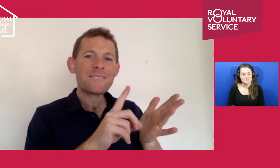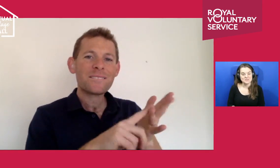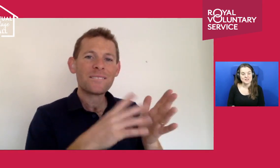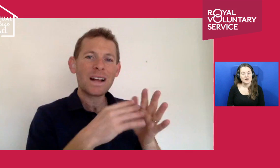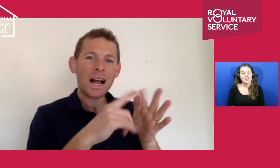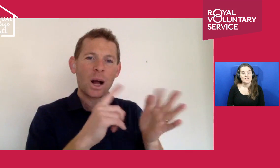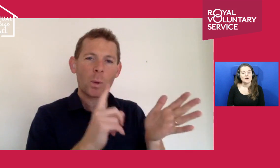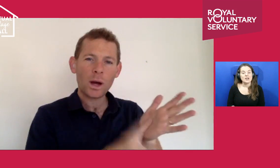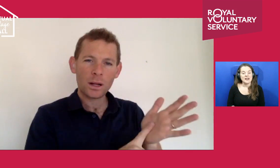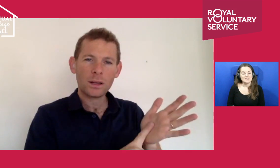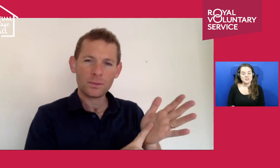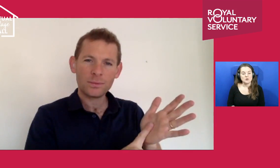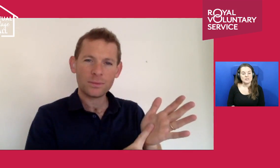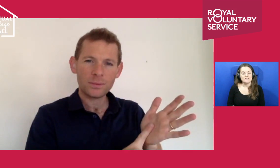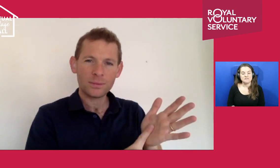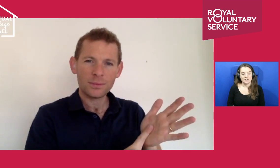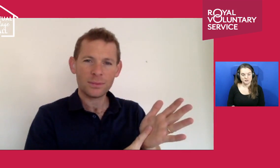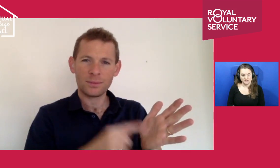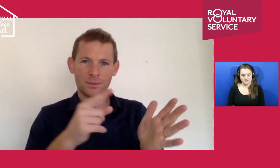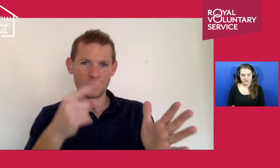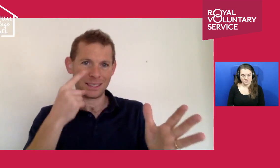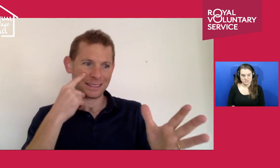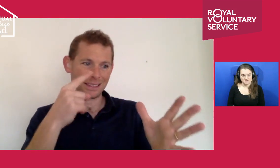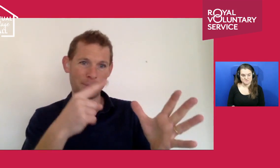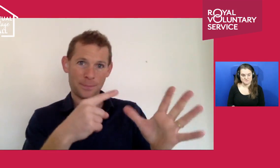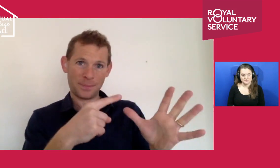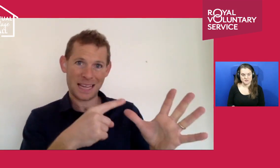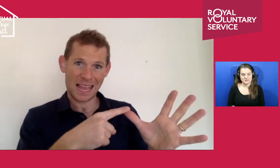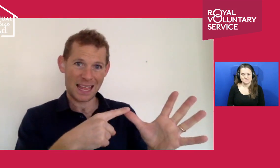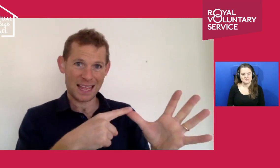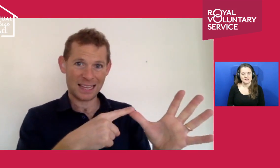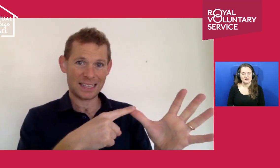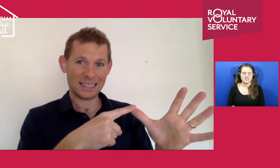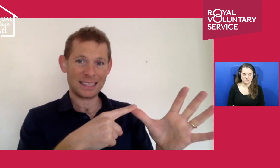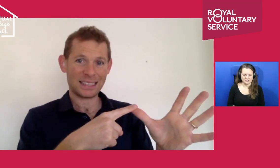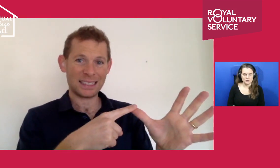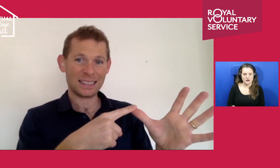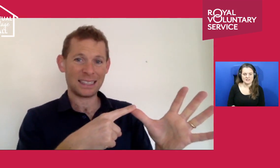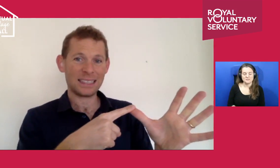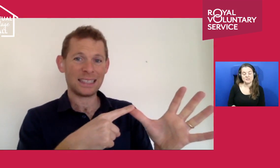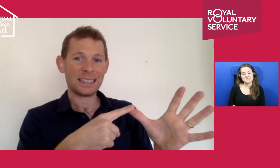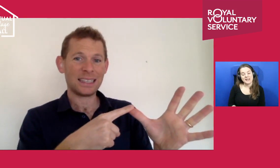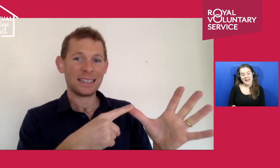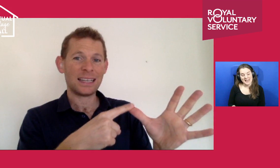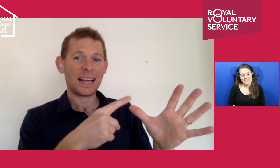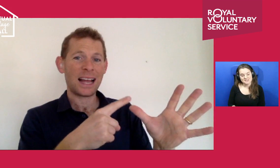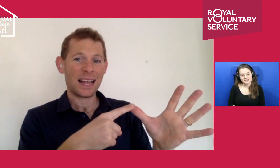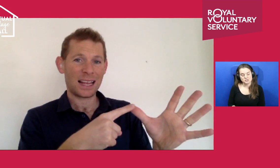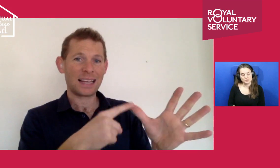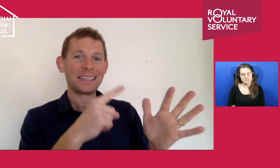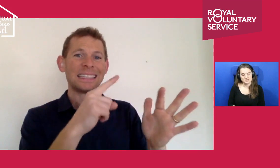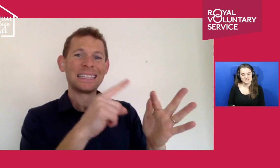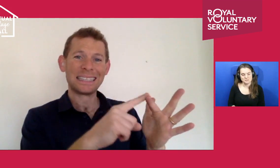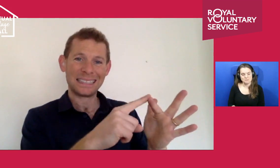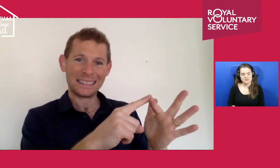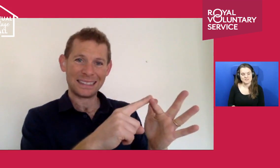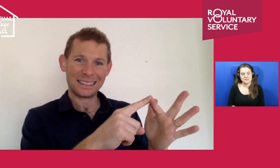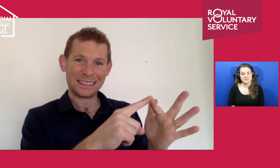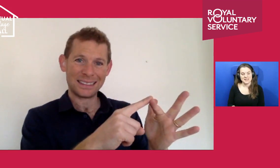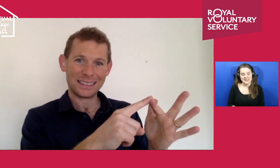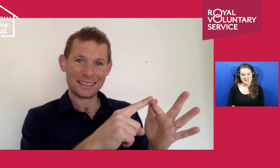So let's go with the vowels first. Okay, and you'll see why. So this is A. You point to your